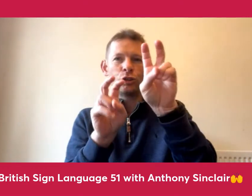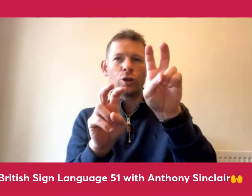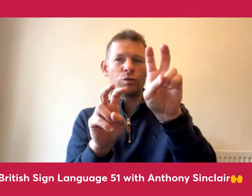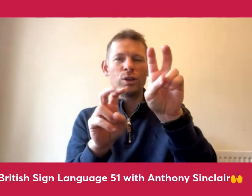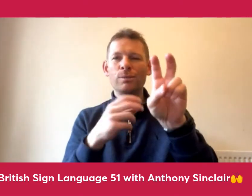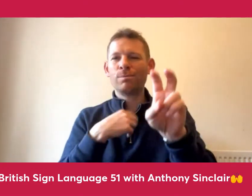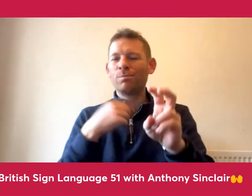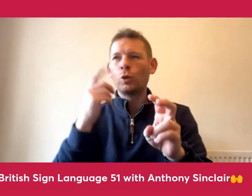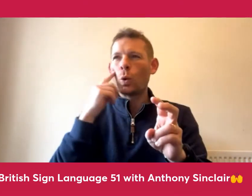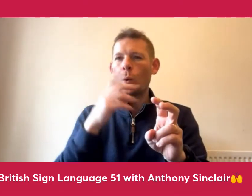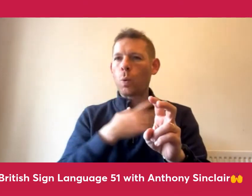Durham.